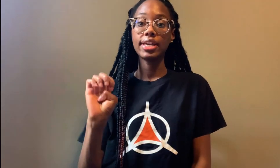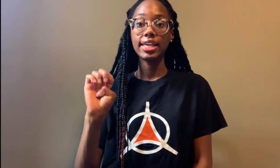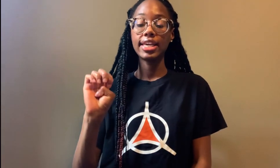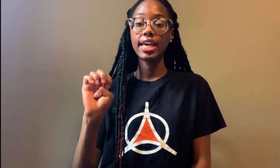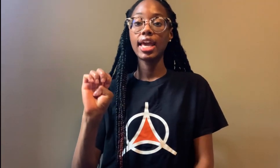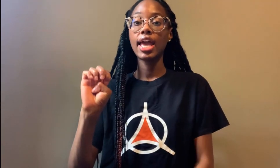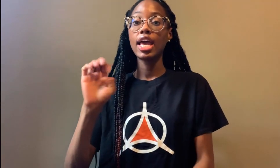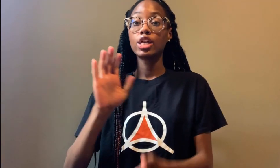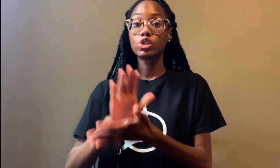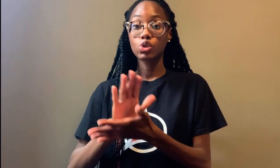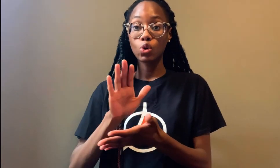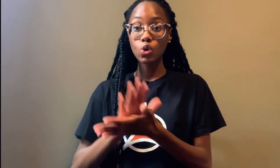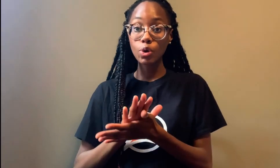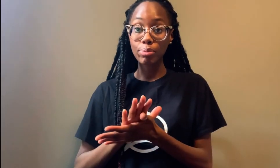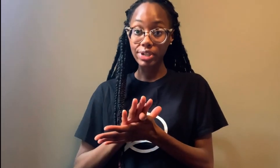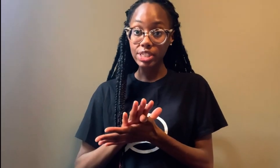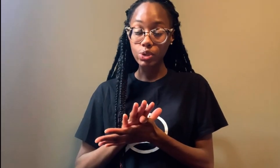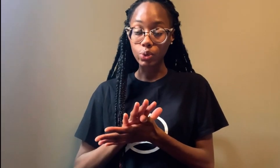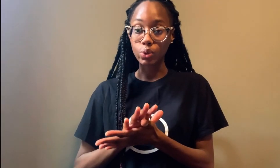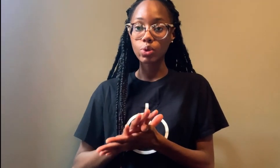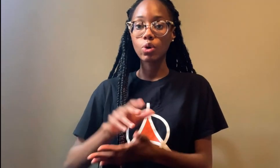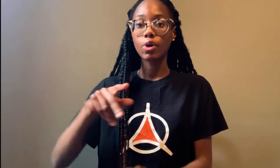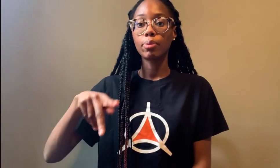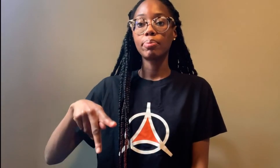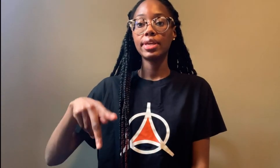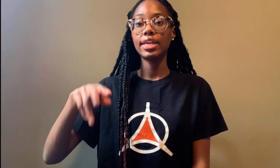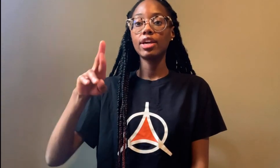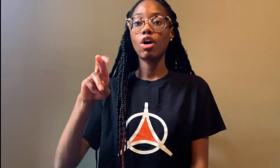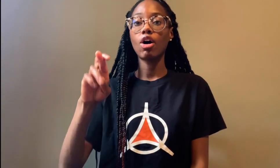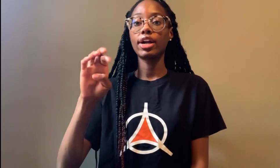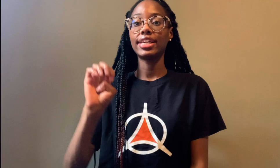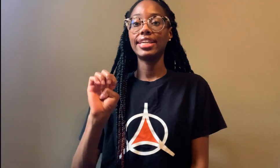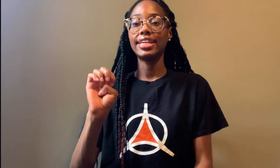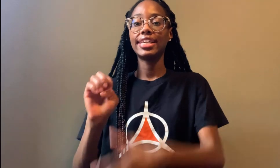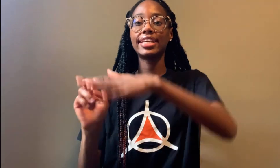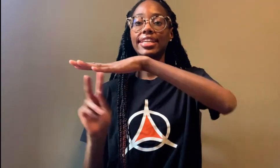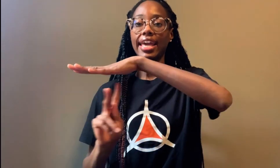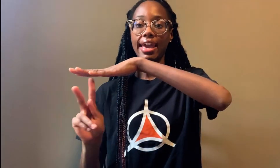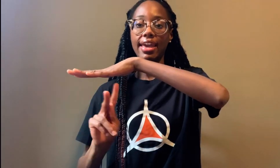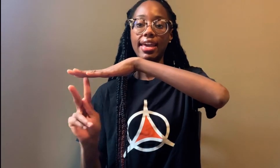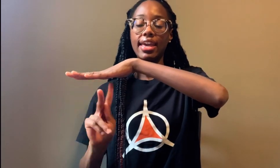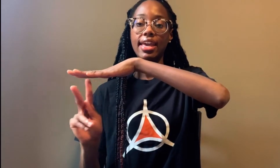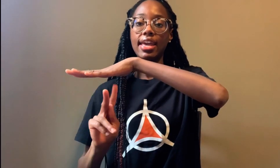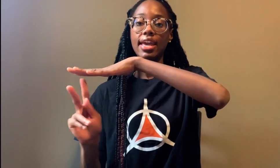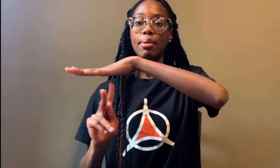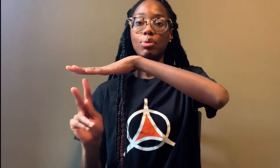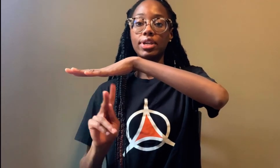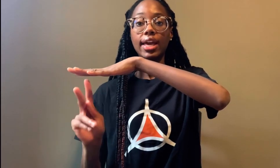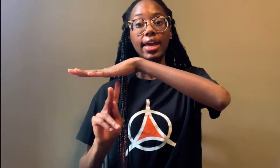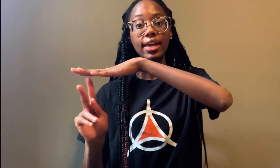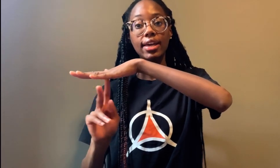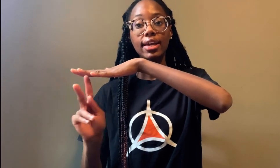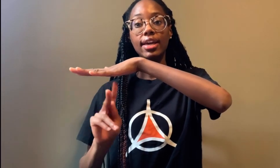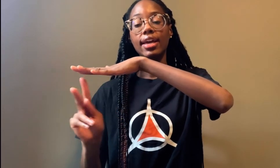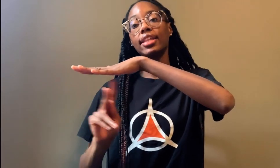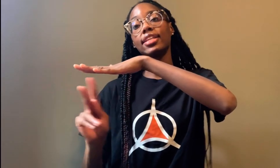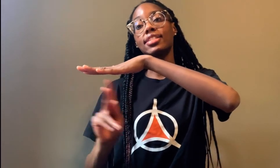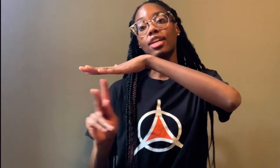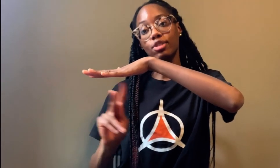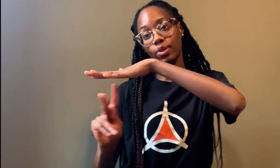P-R-E school, preschool, or P-R-E-K. Pre-K. This is also